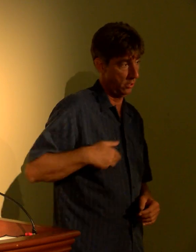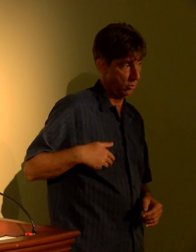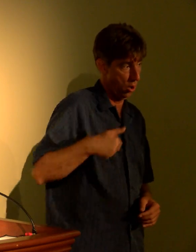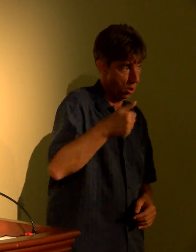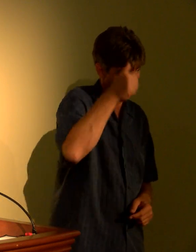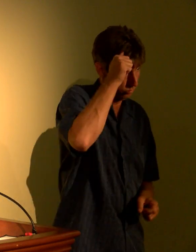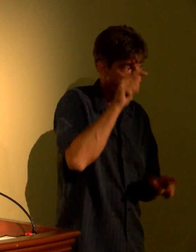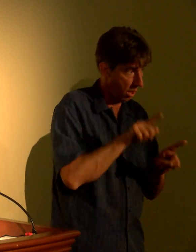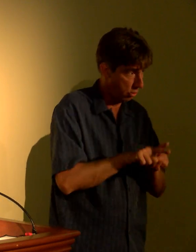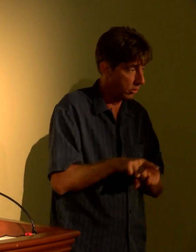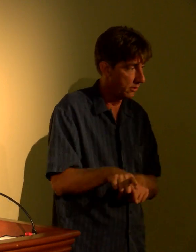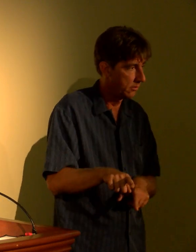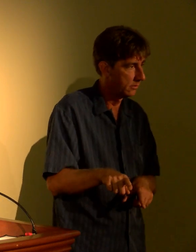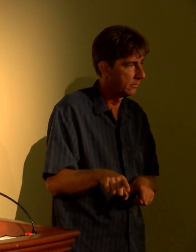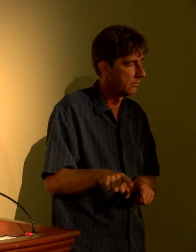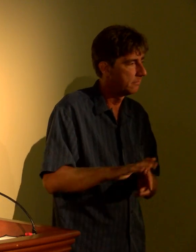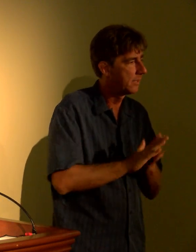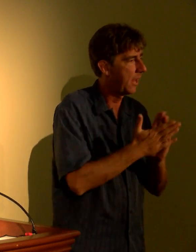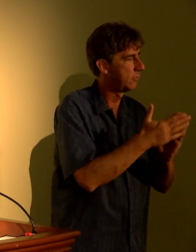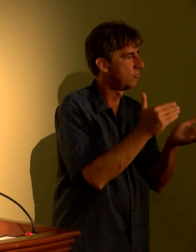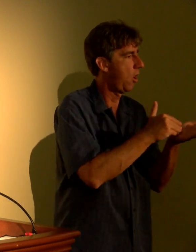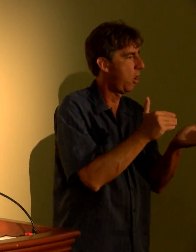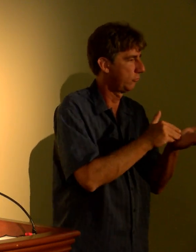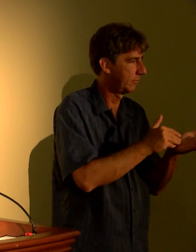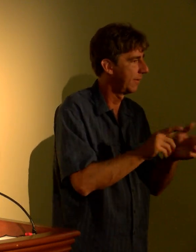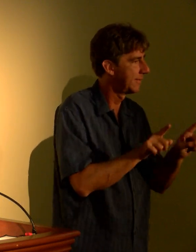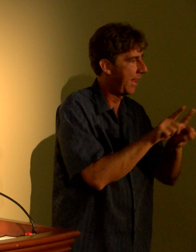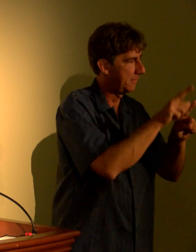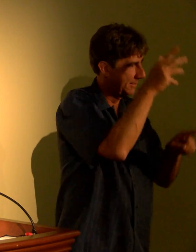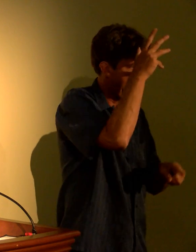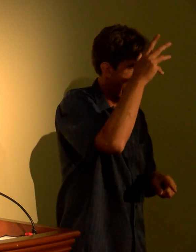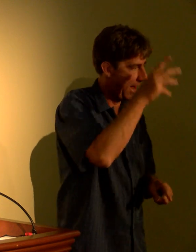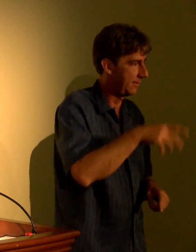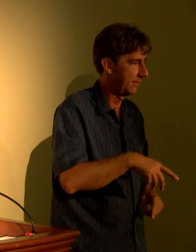also, like his father, was a physician, Dr. Royal Brewster,